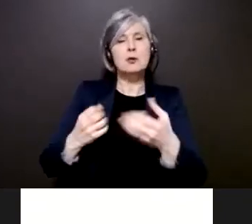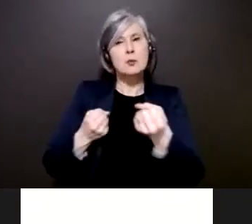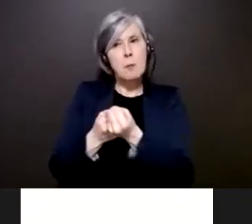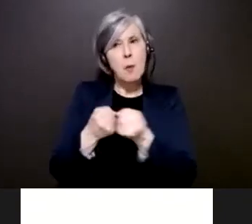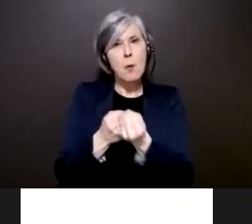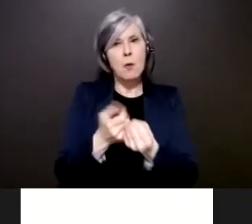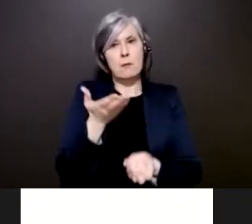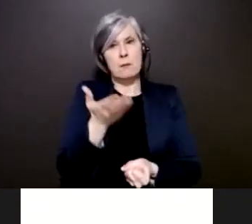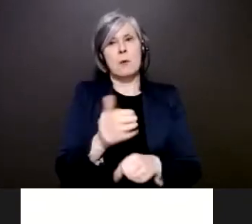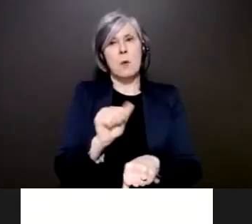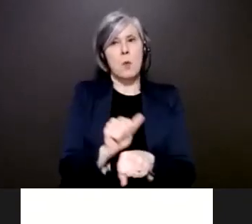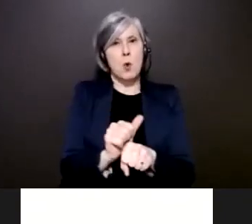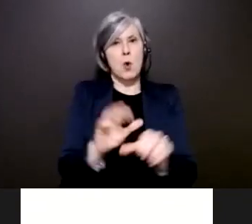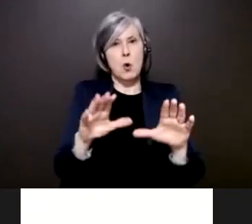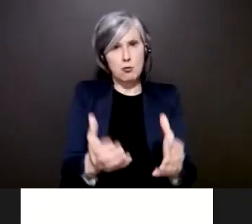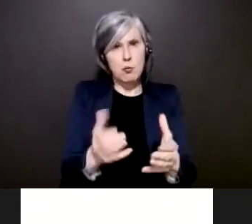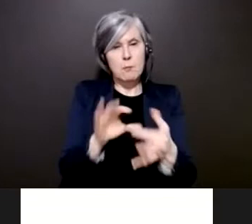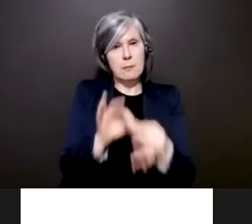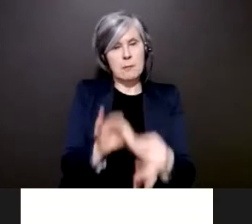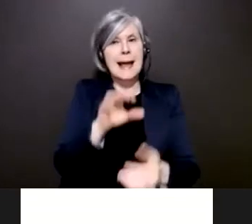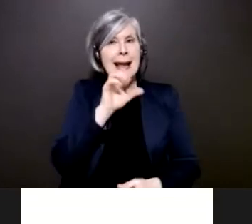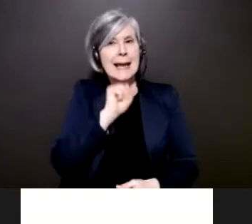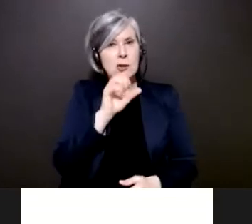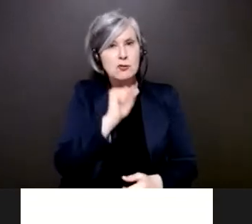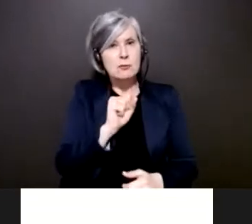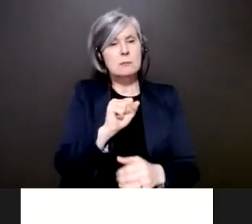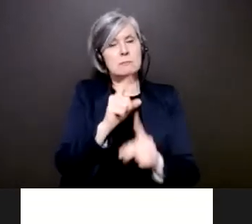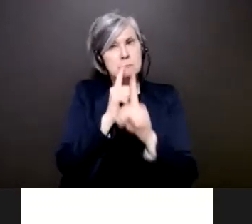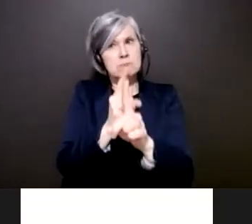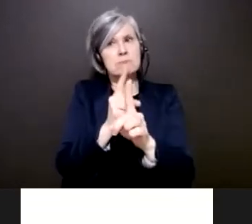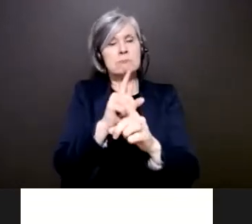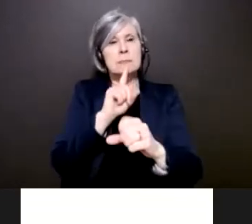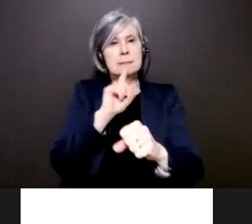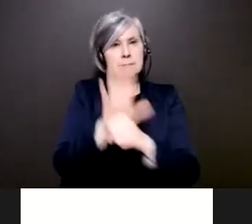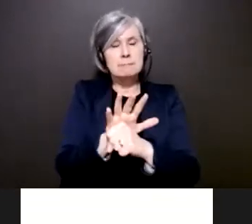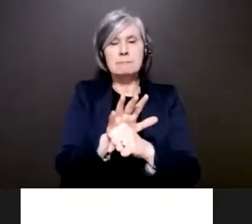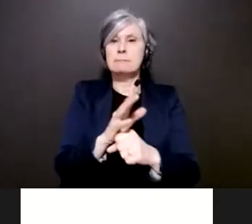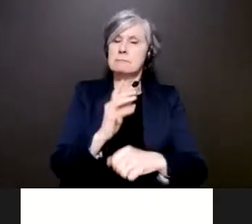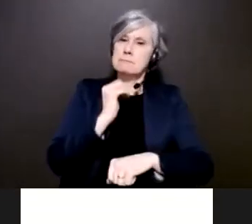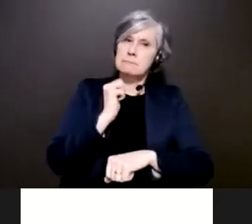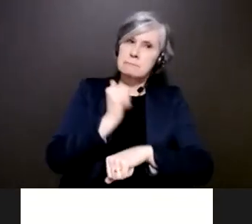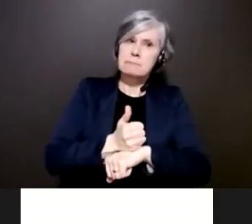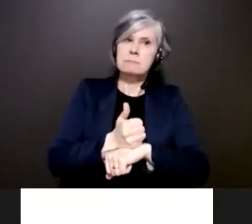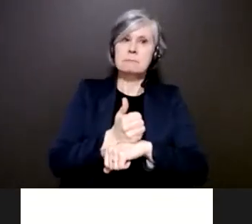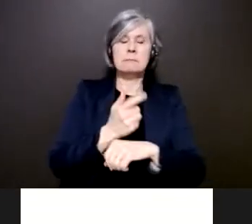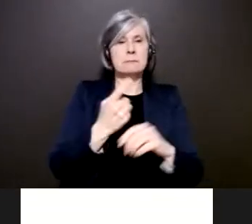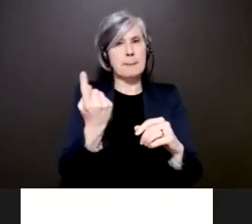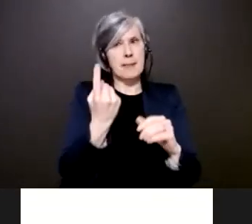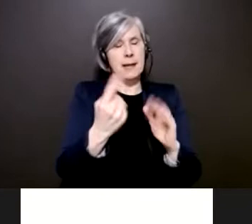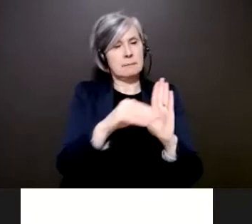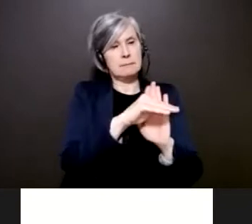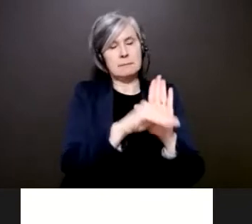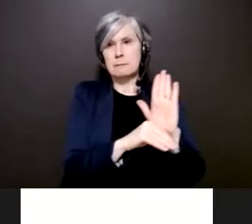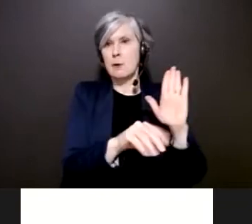on aging to develop a dedicated international instrument on the human rights of older people." I would like to see that